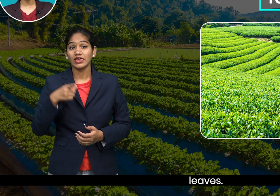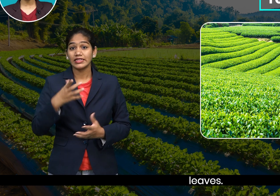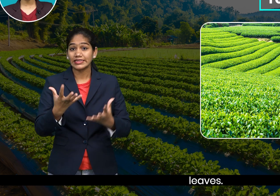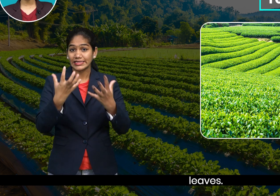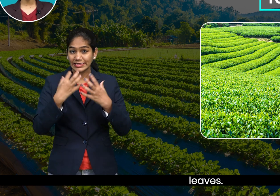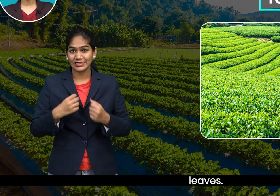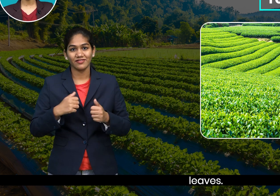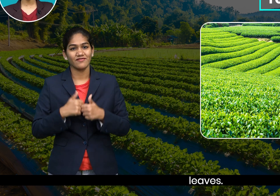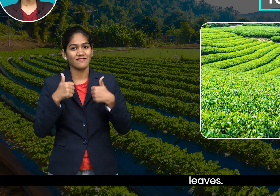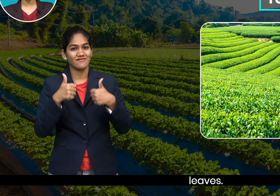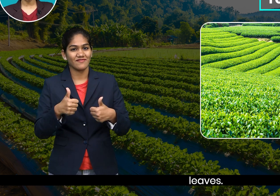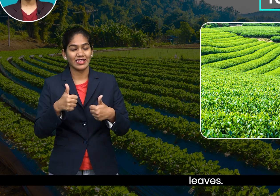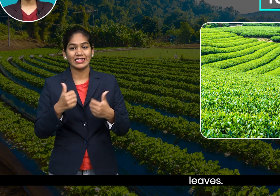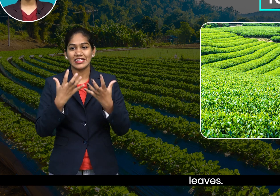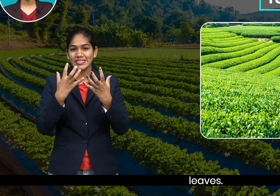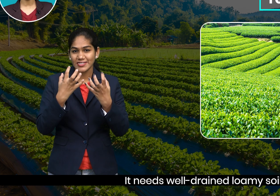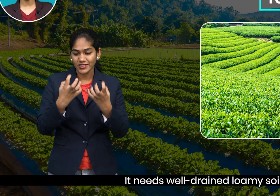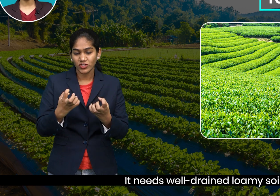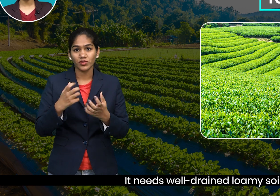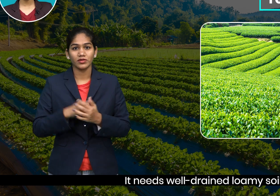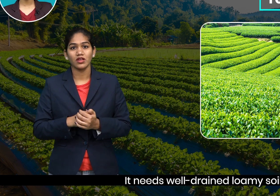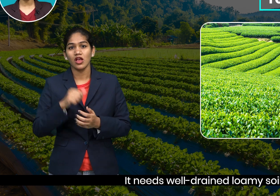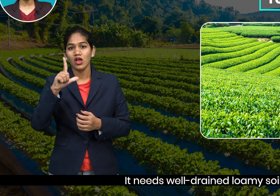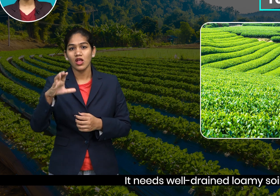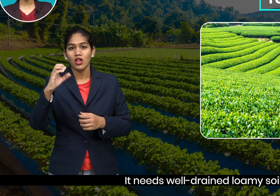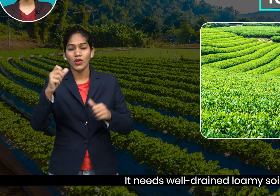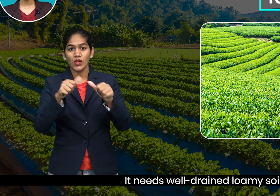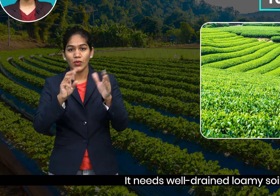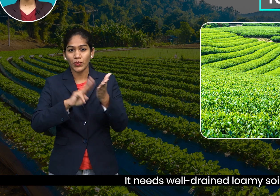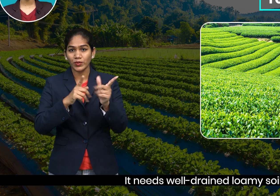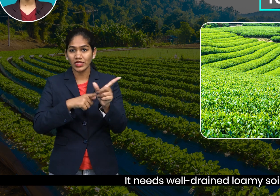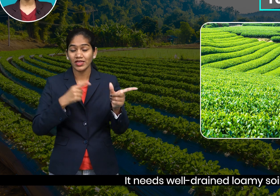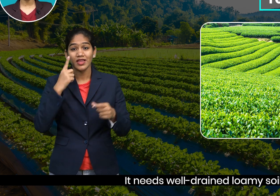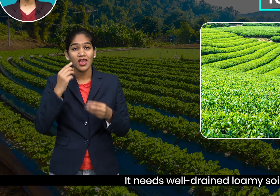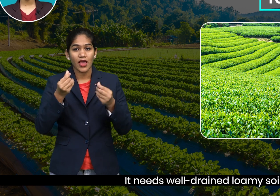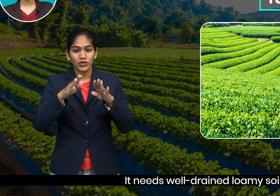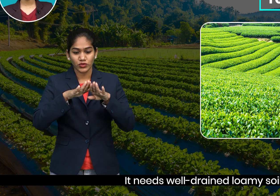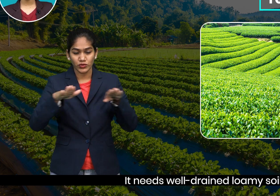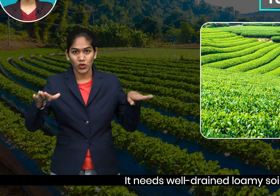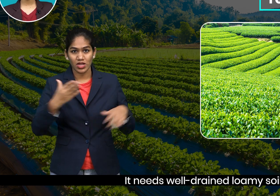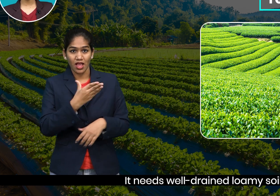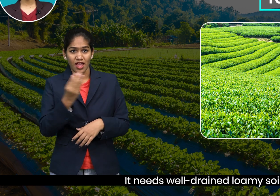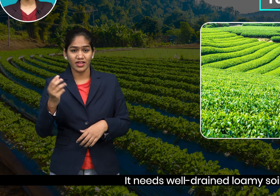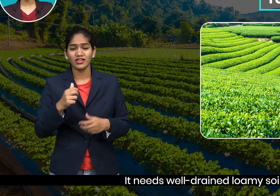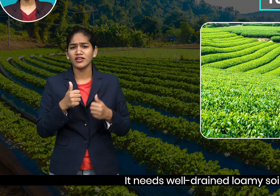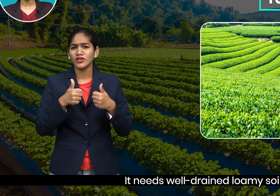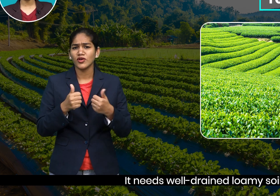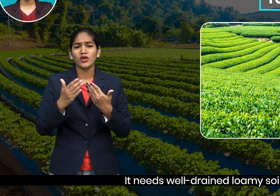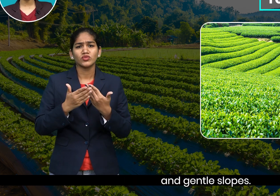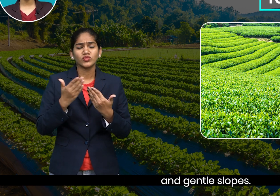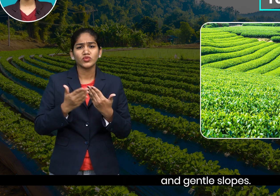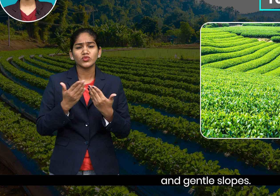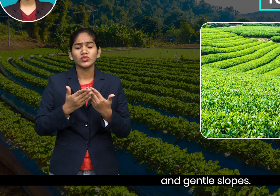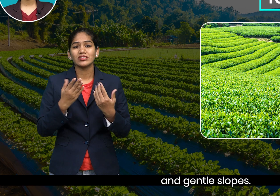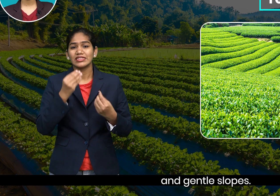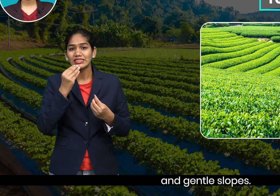It needs well-drained loamy soils and gentle